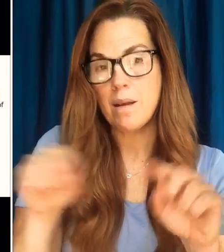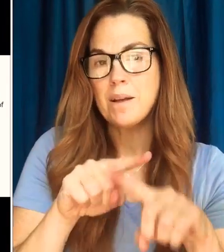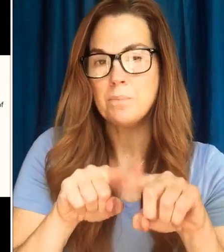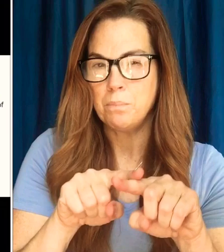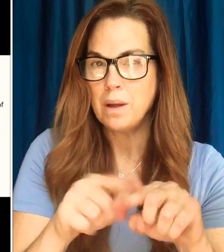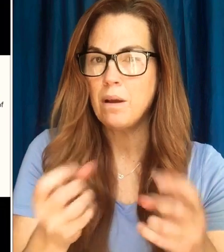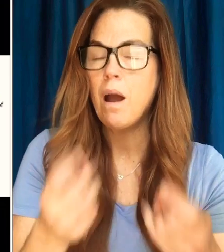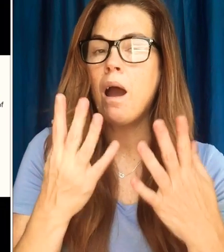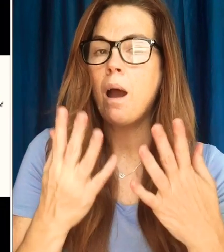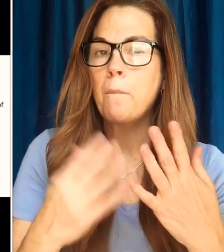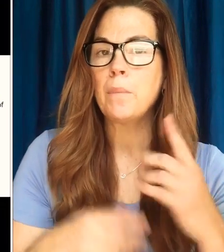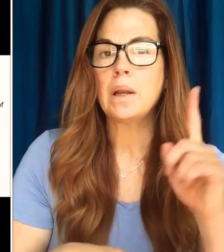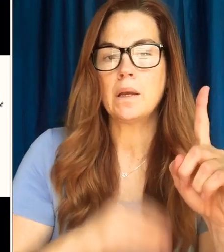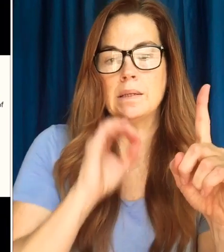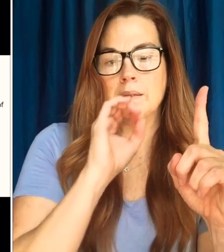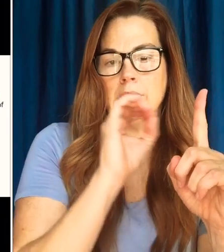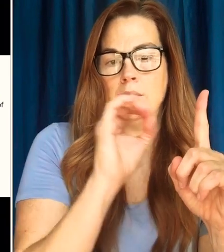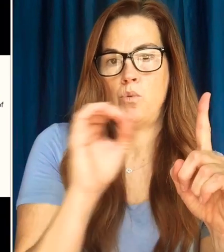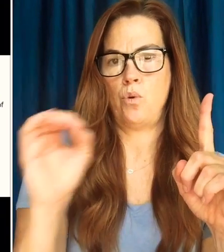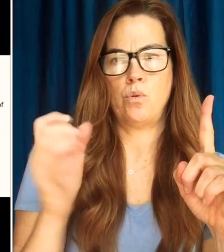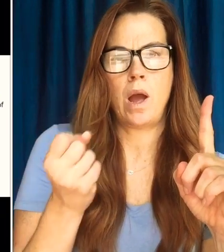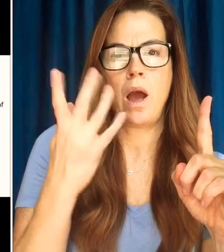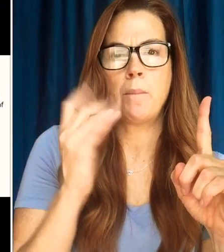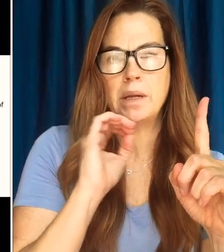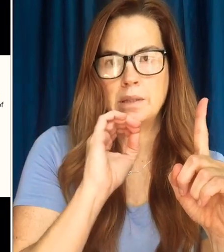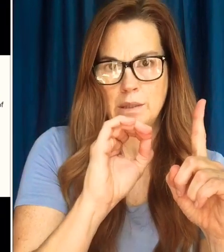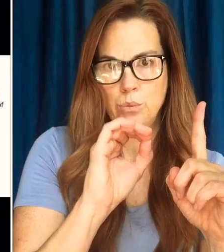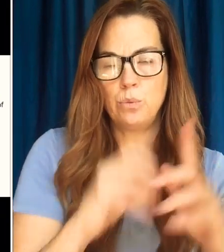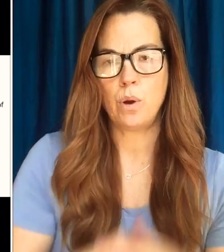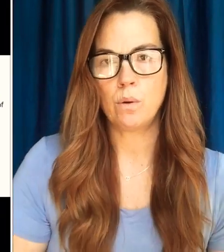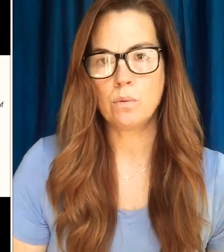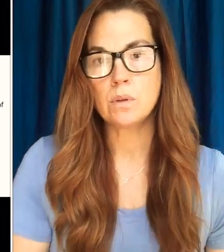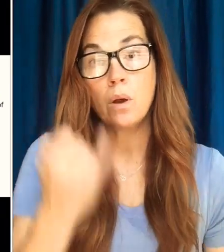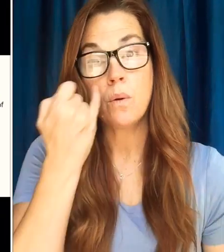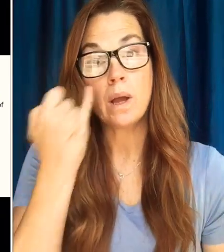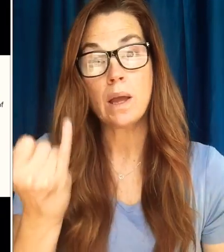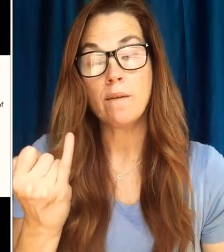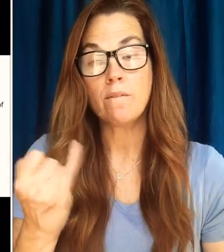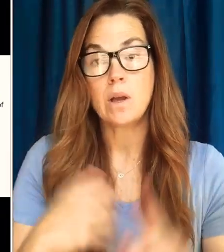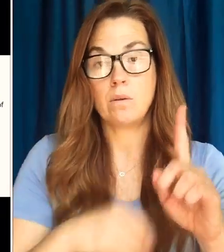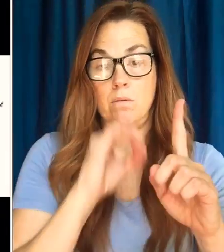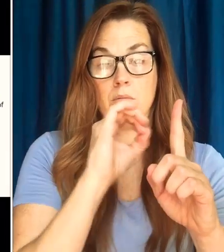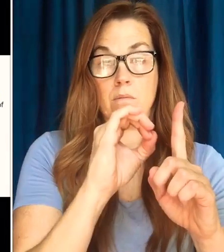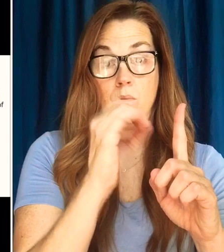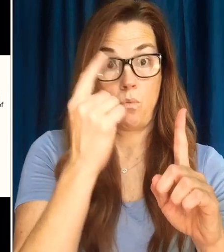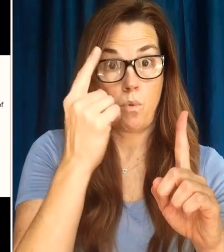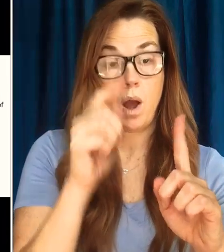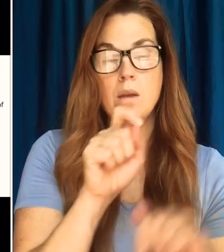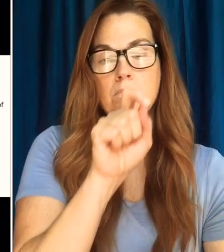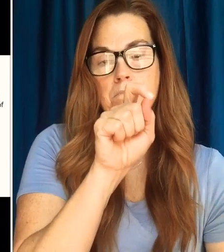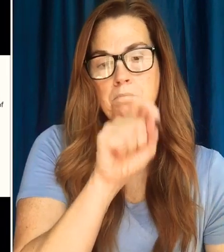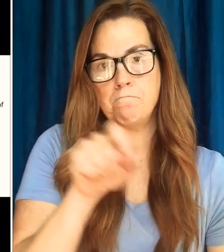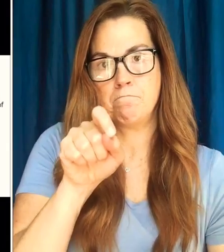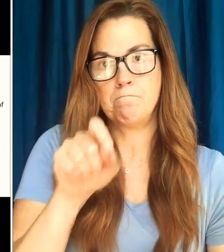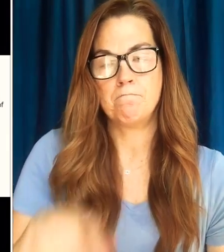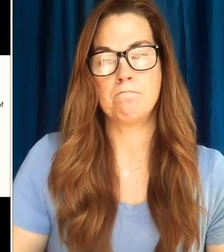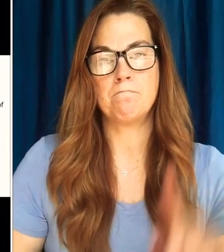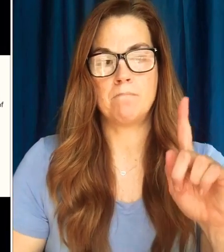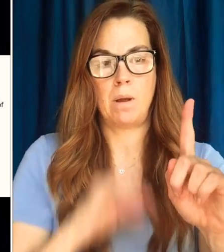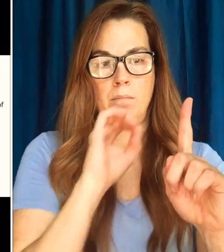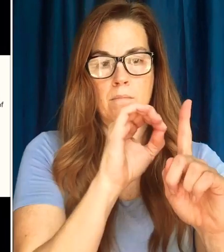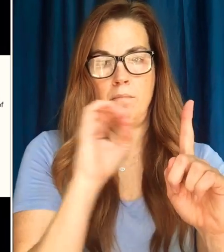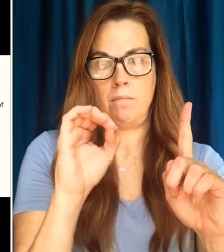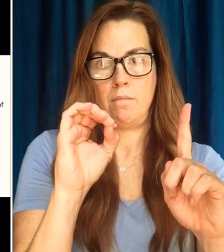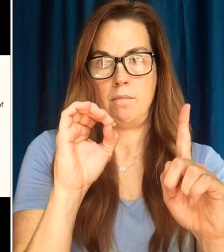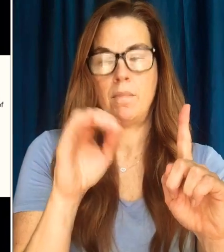are in that power. So it moved 1 place when there was 1 zero, and 2 places when there were 2, and it always moved to